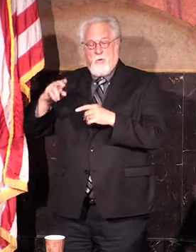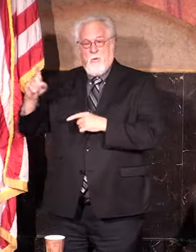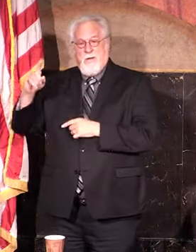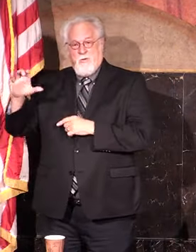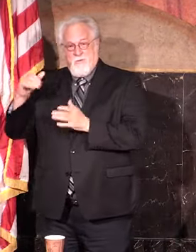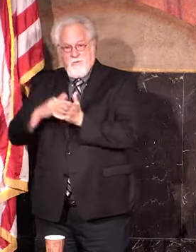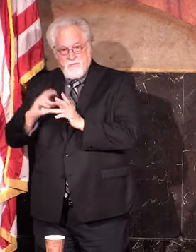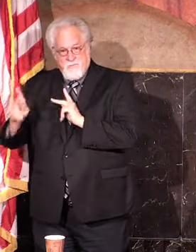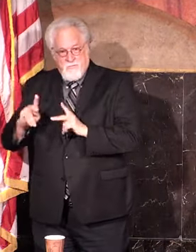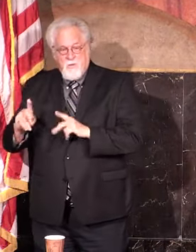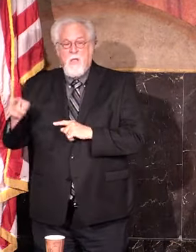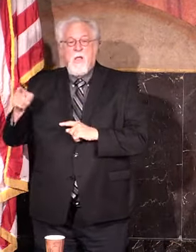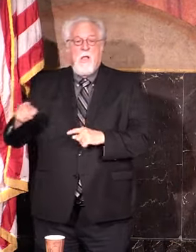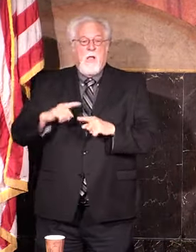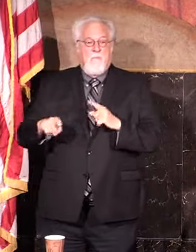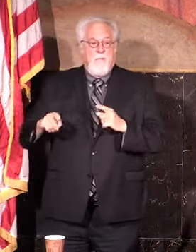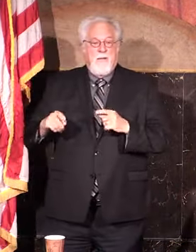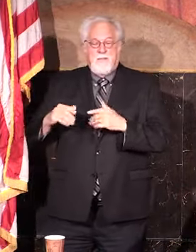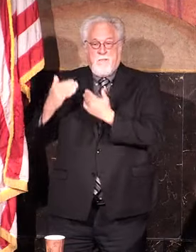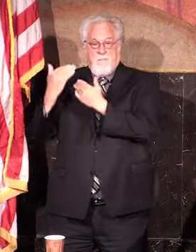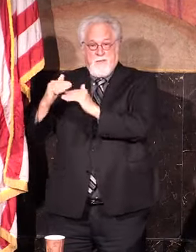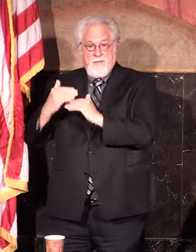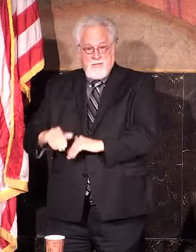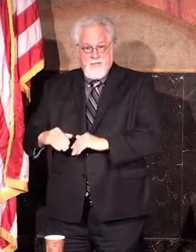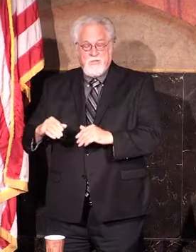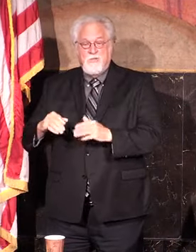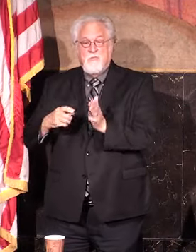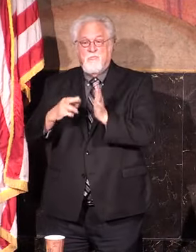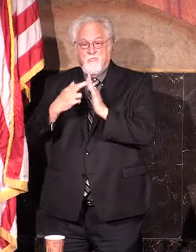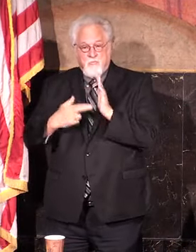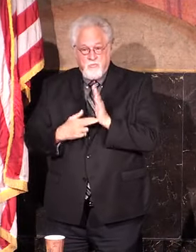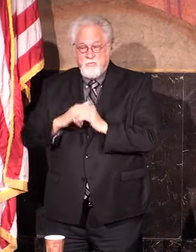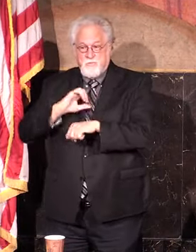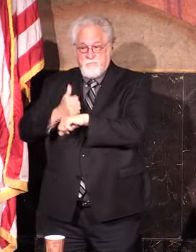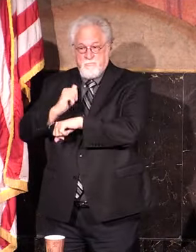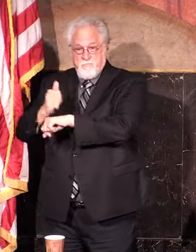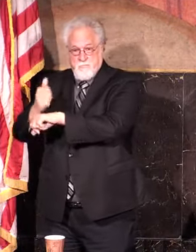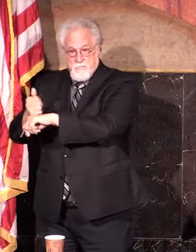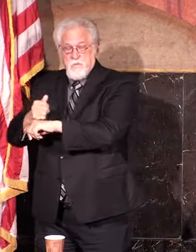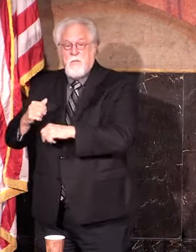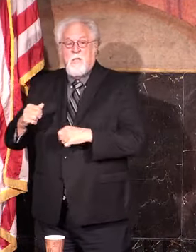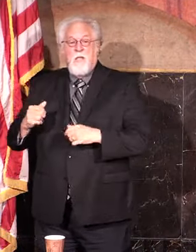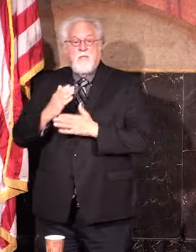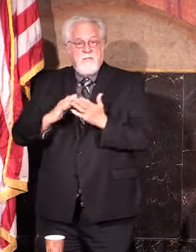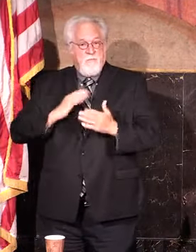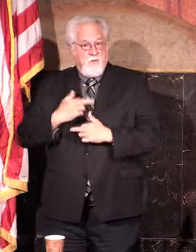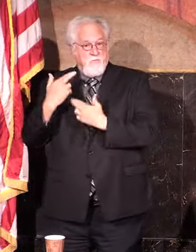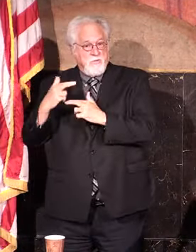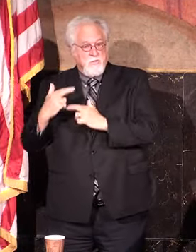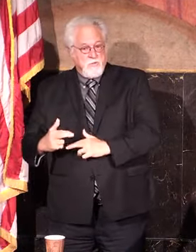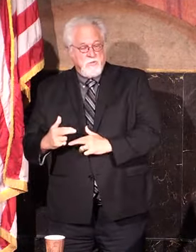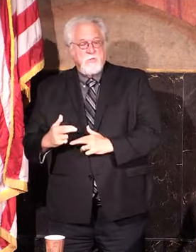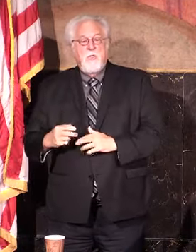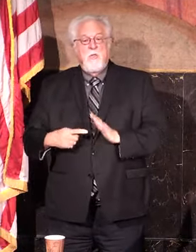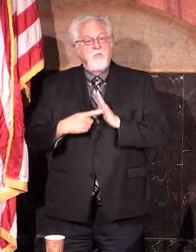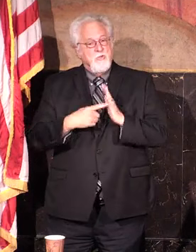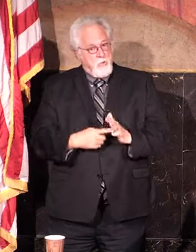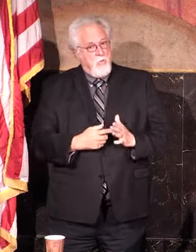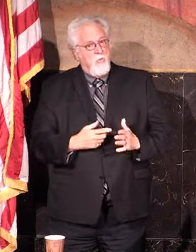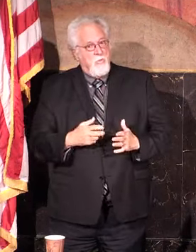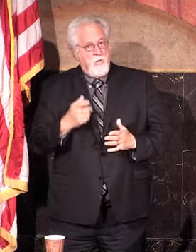the mitigation efforts that have been put in place with mandates and some of our restrictions is showing